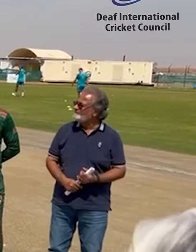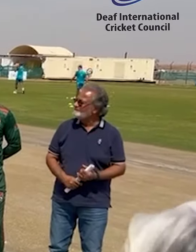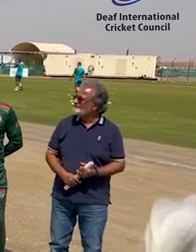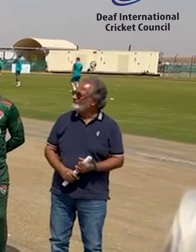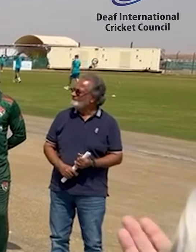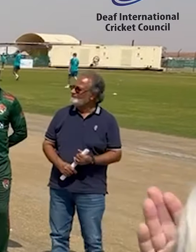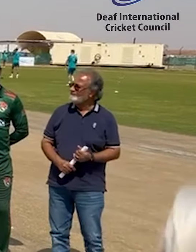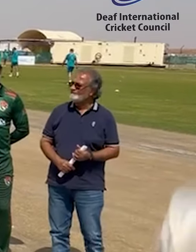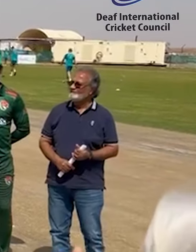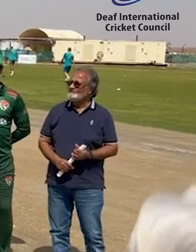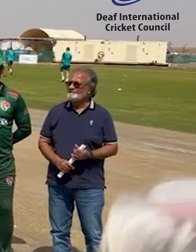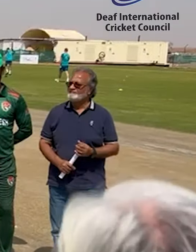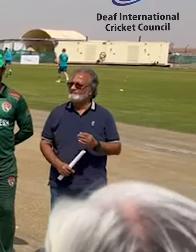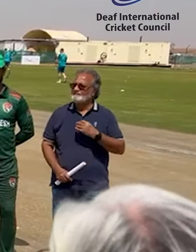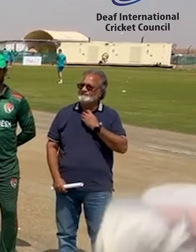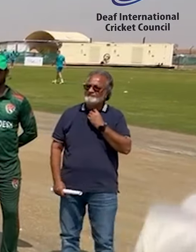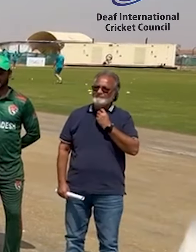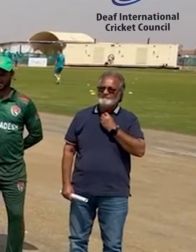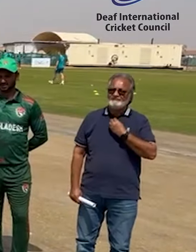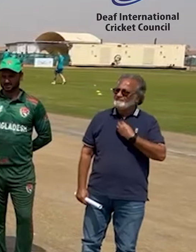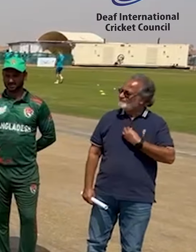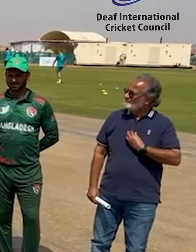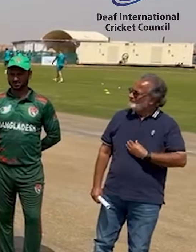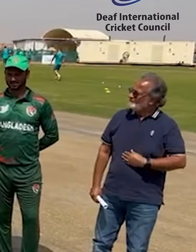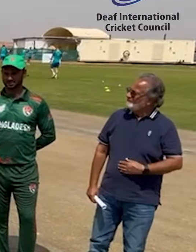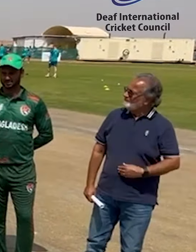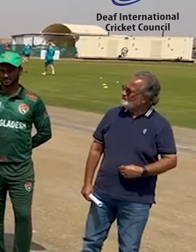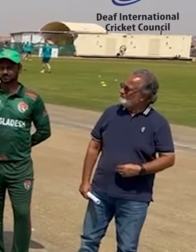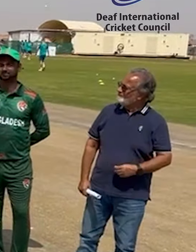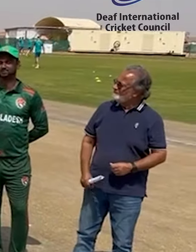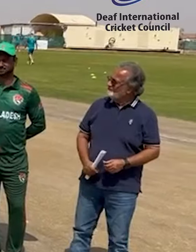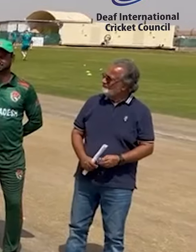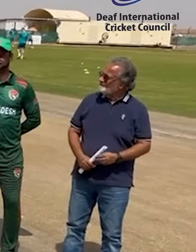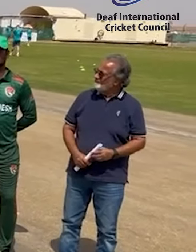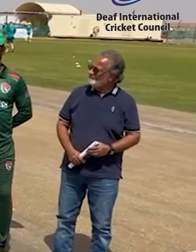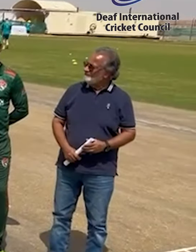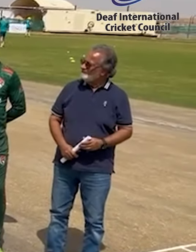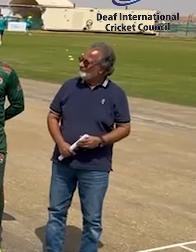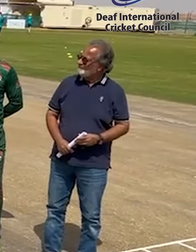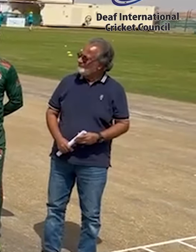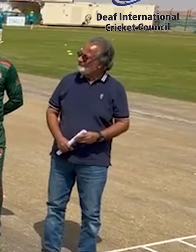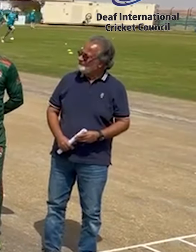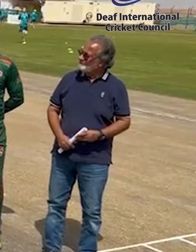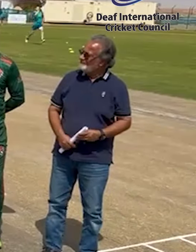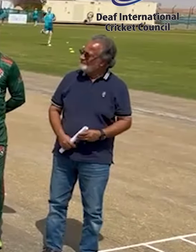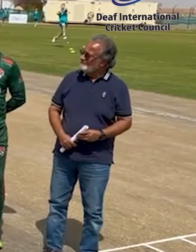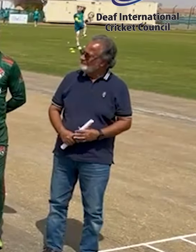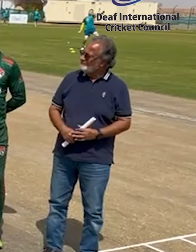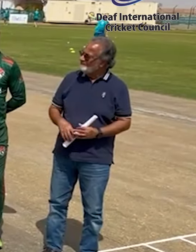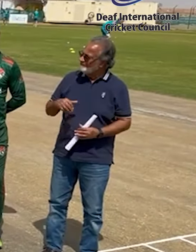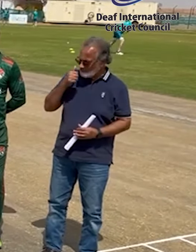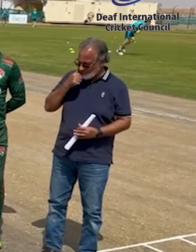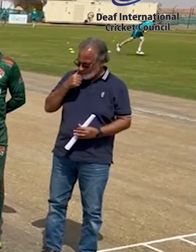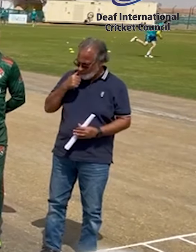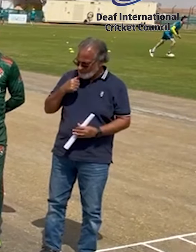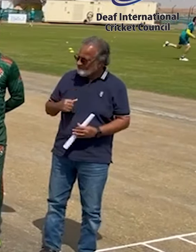Welcome to DICC T20 World Cup, the day two. We've got three matches lined up today. In the first match, Australia